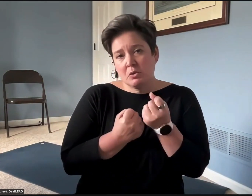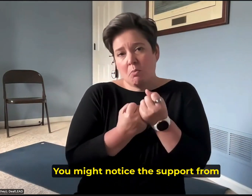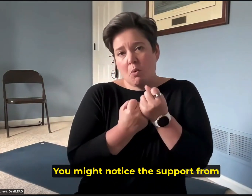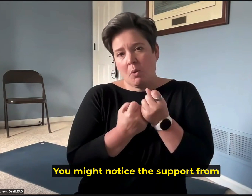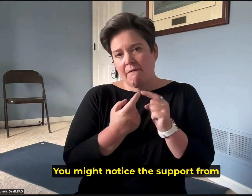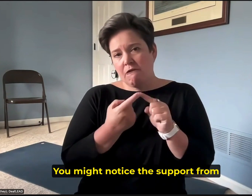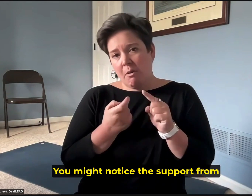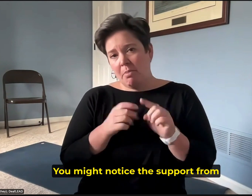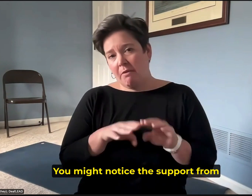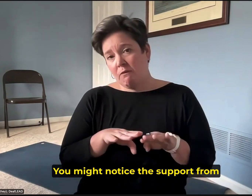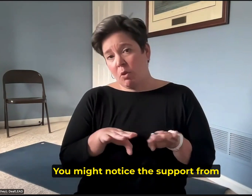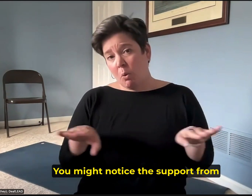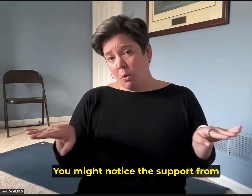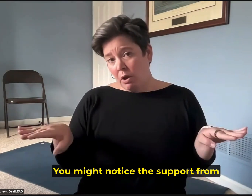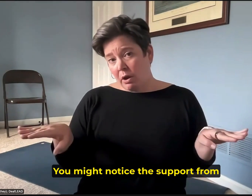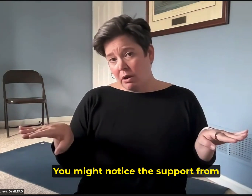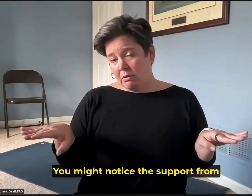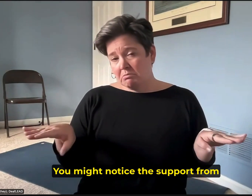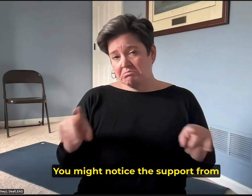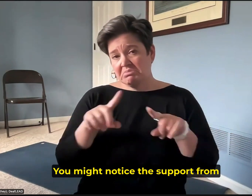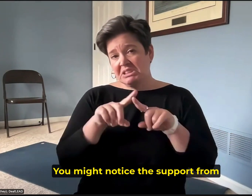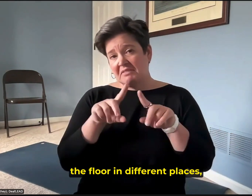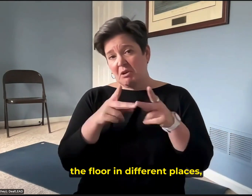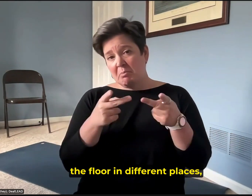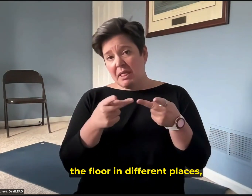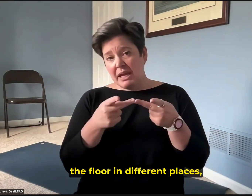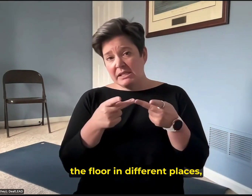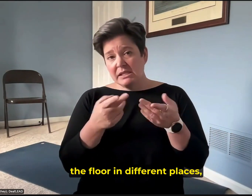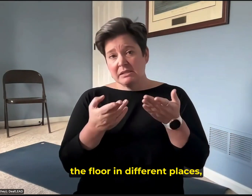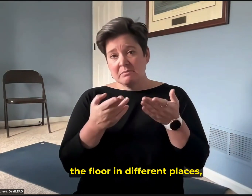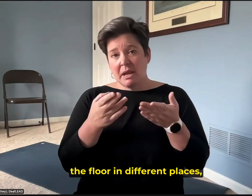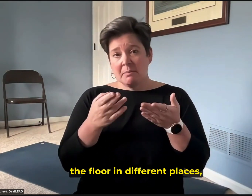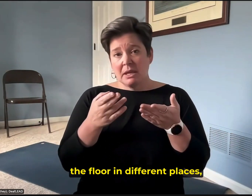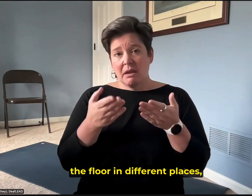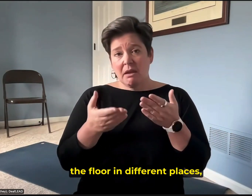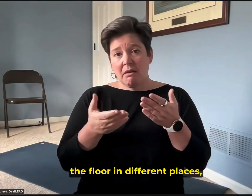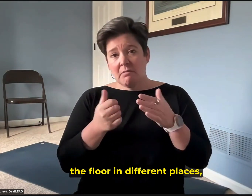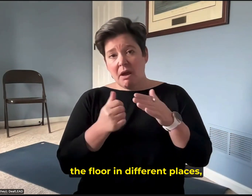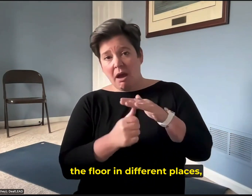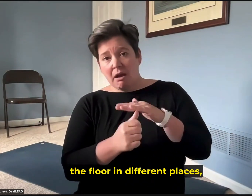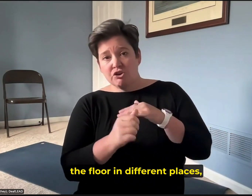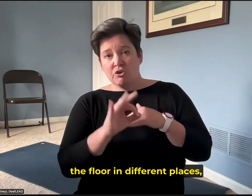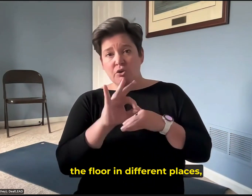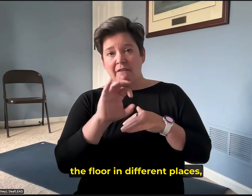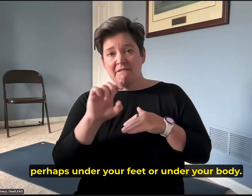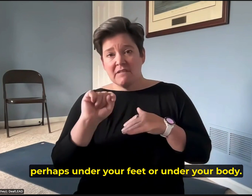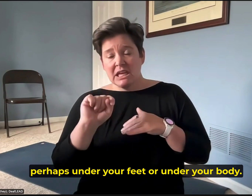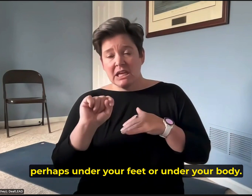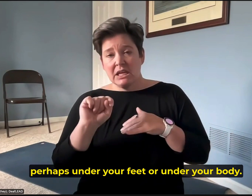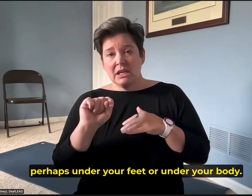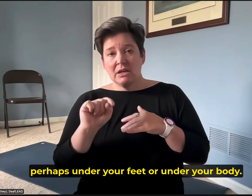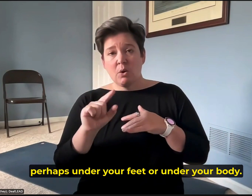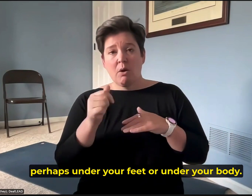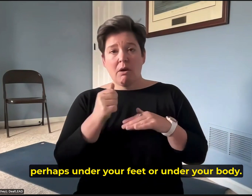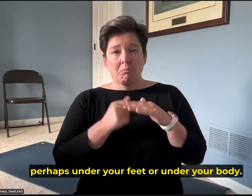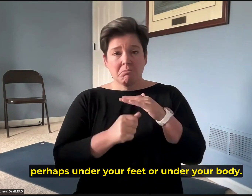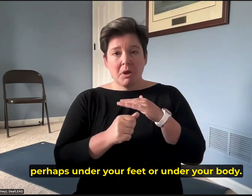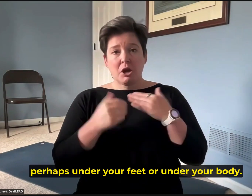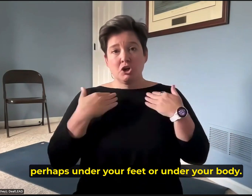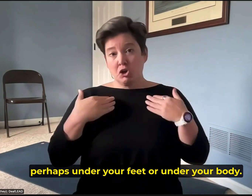You might notice the support from the floor in different places, perhaps under your feet